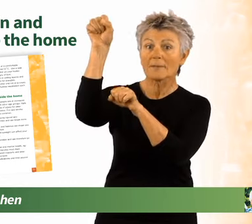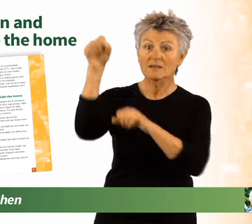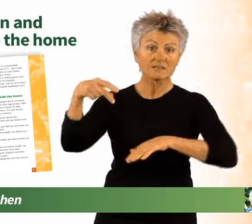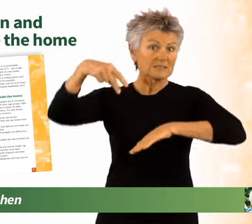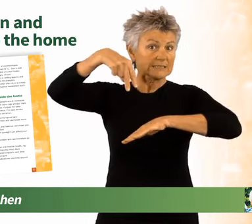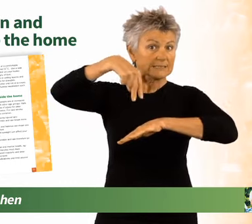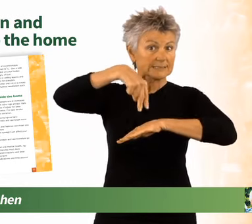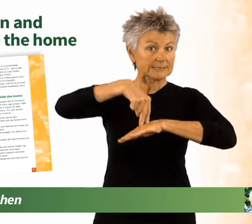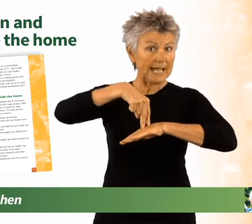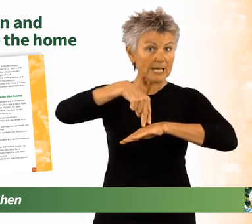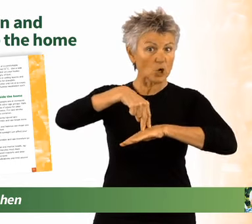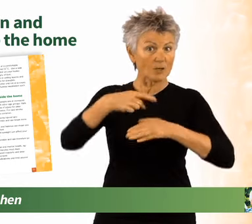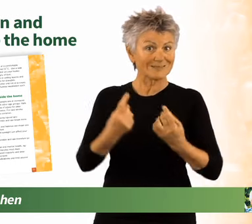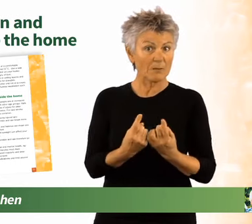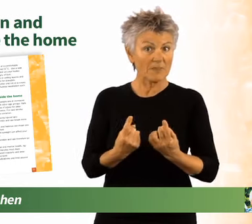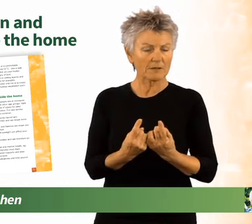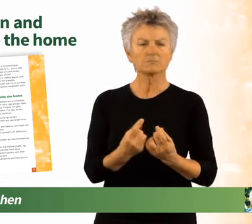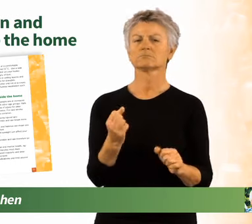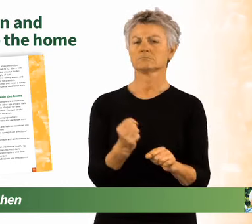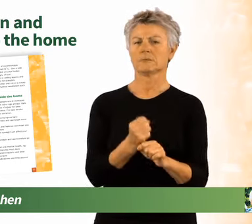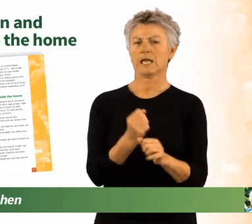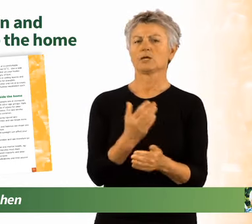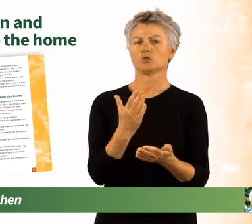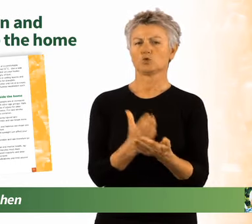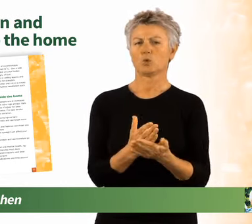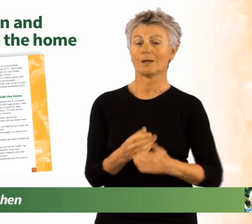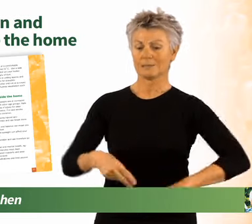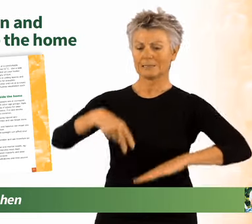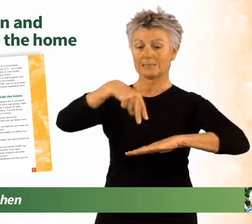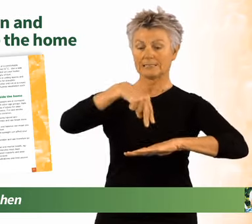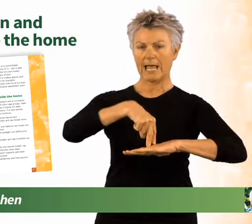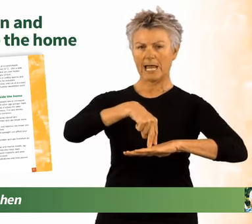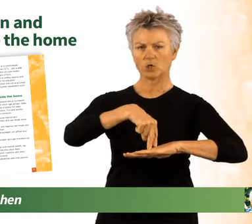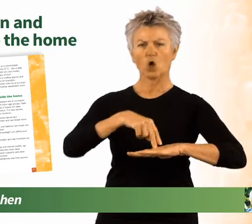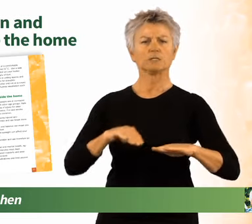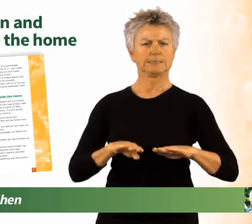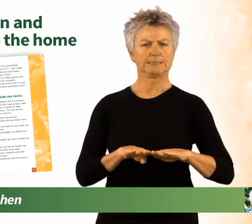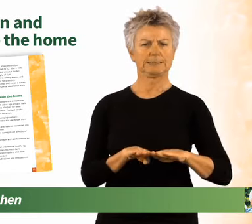Make sure that anything you stand on to reach high things is stable.